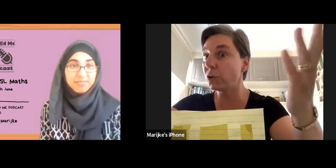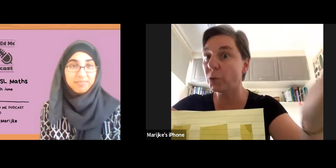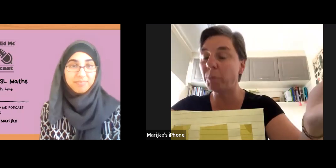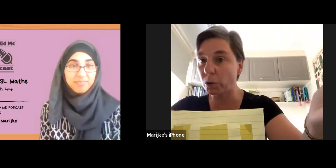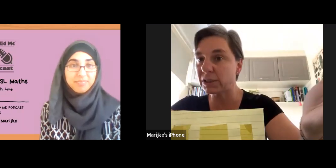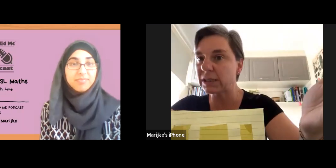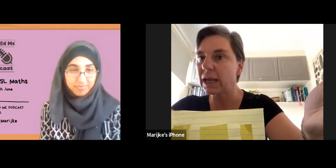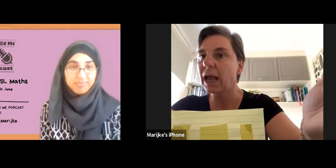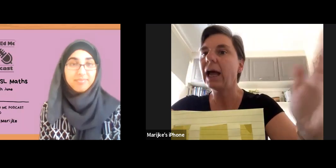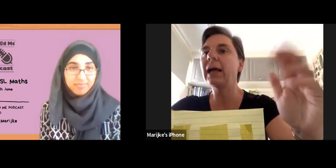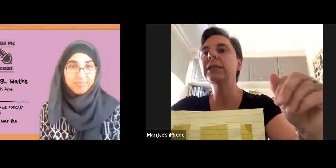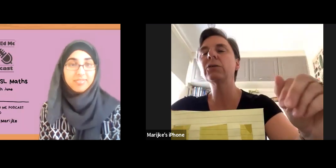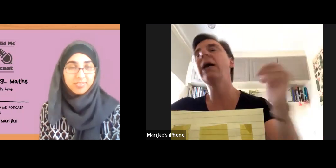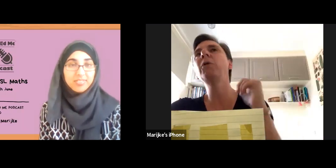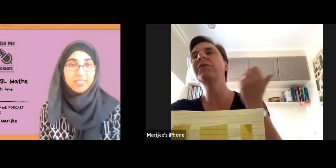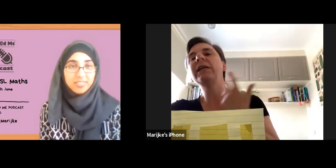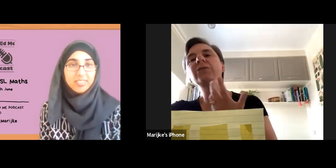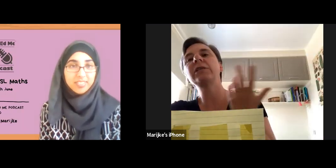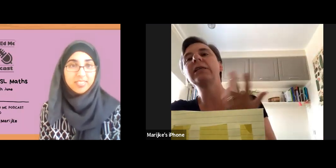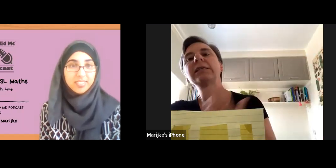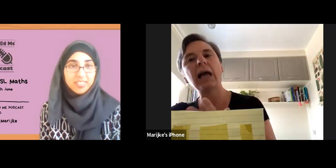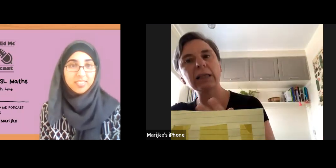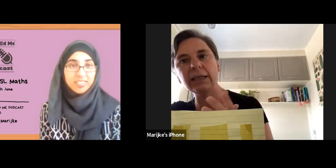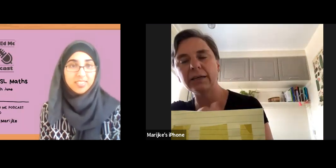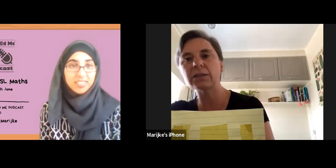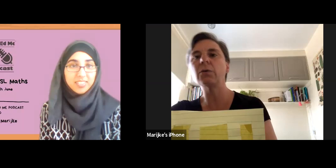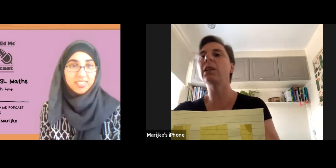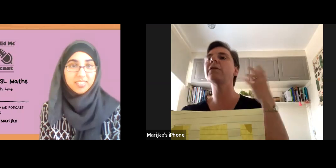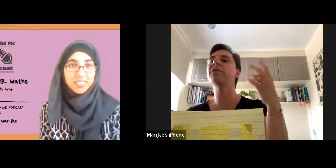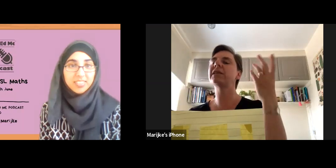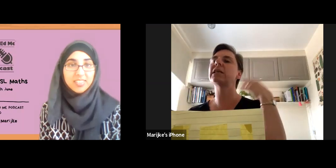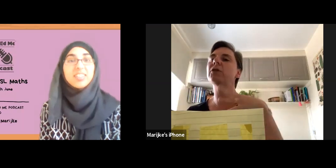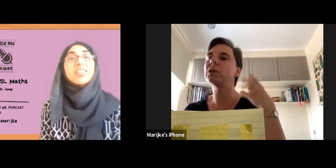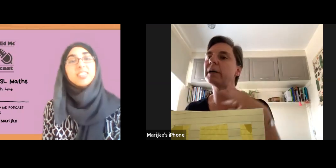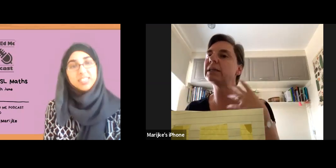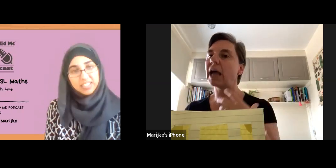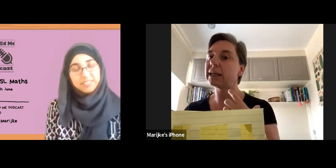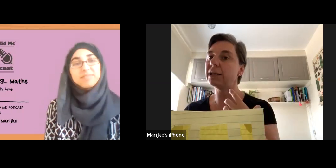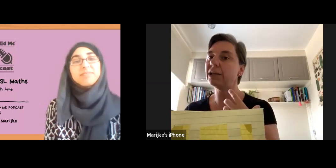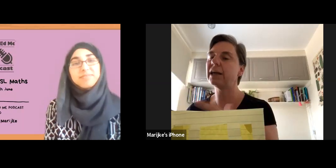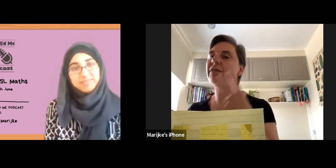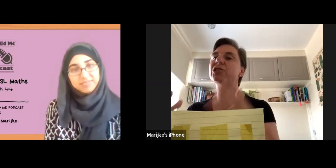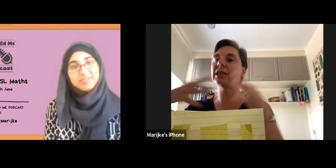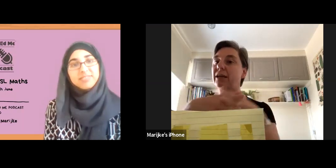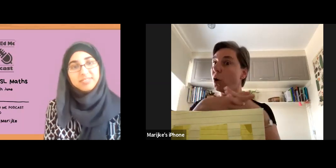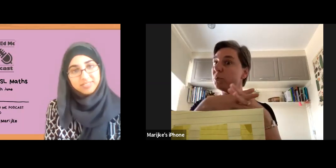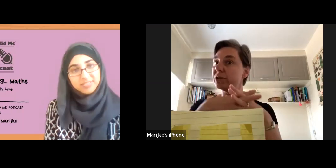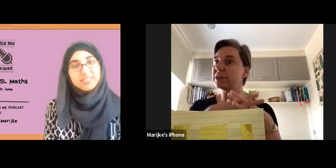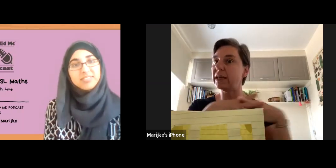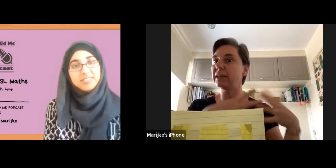number bonds. And I'm also very interested in dyscalculia. So a lot of the things that I've learned about dyscalculia, I've actually incorporated in